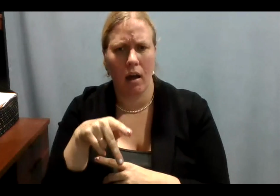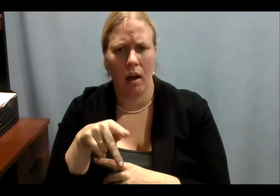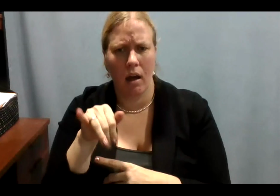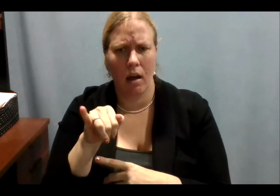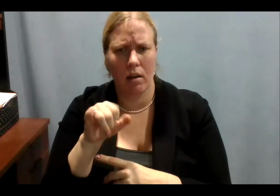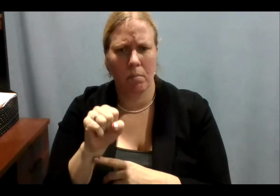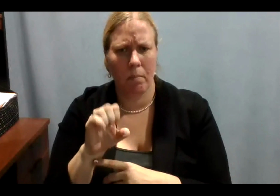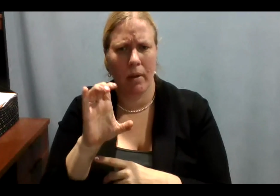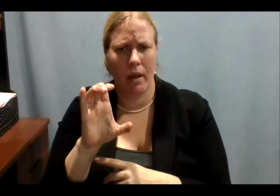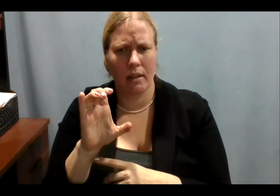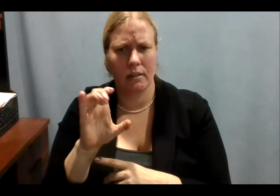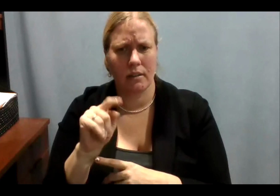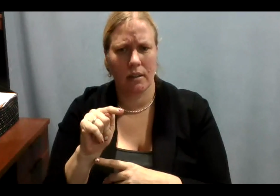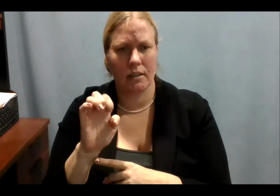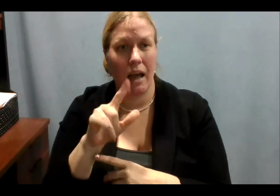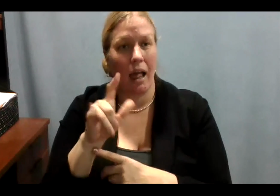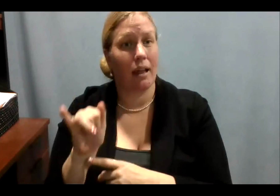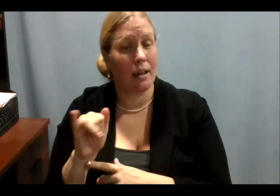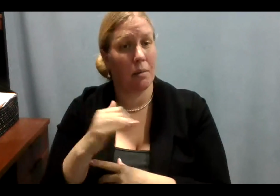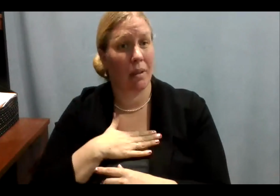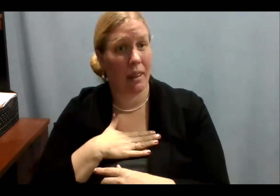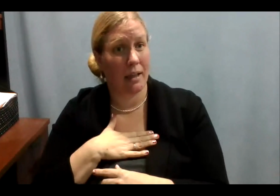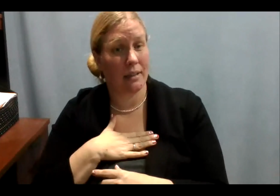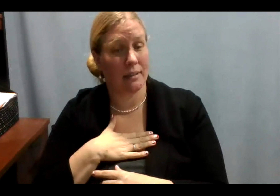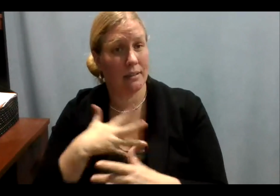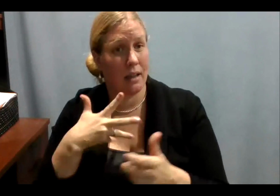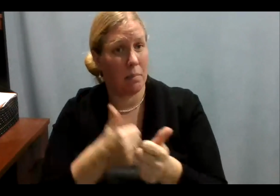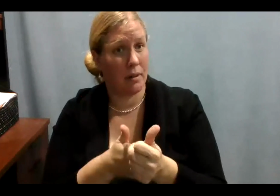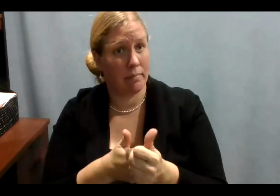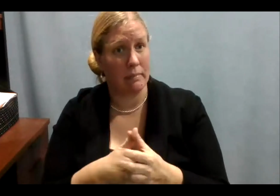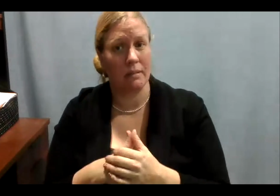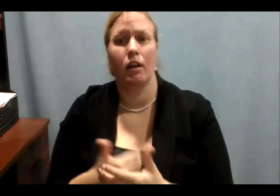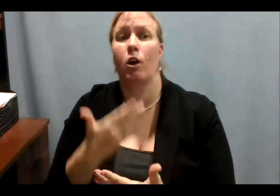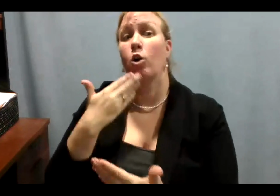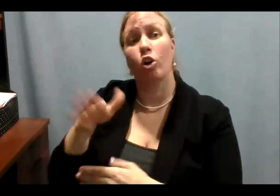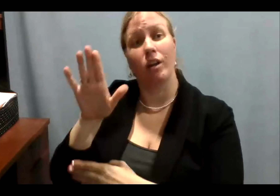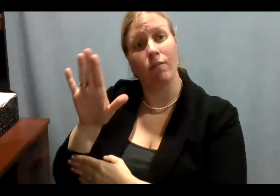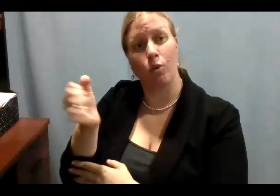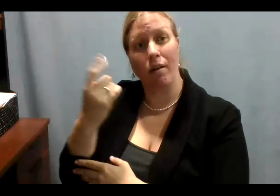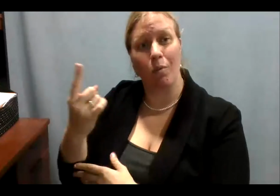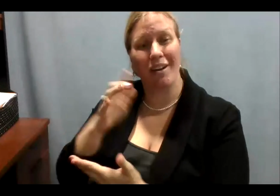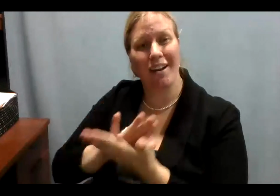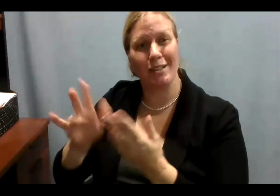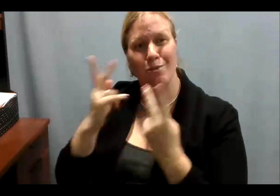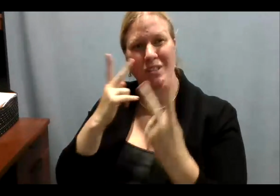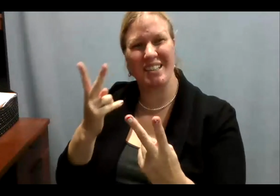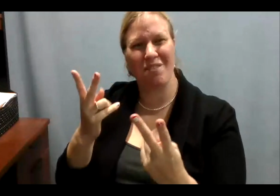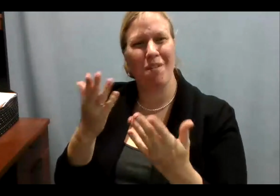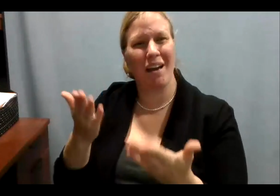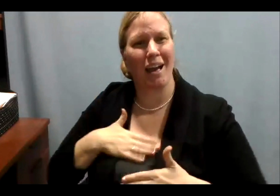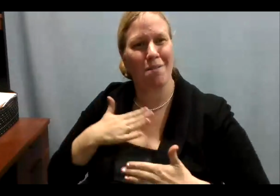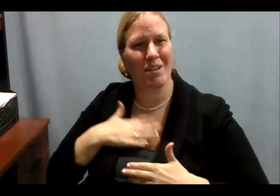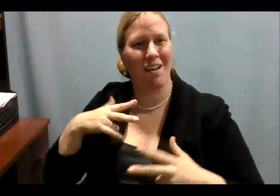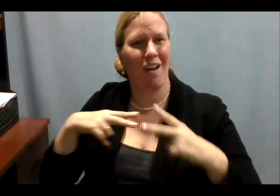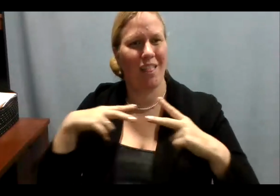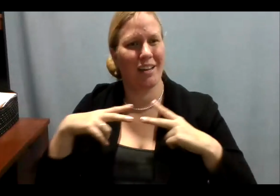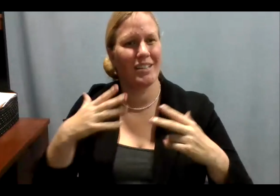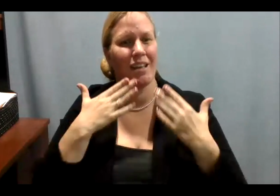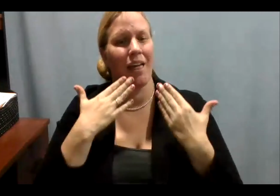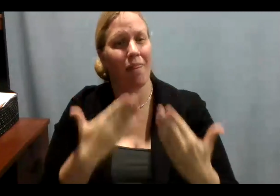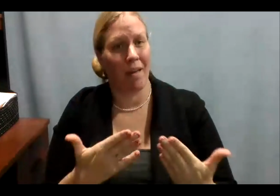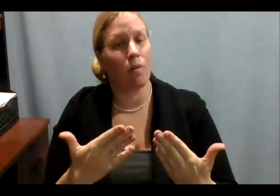eat new haven sure um good afternoon everyone nice to see uh all of you and happy holidays uh really wanted to thank in